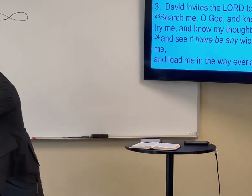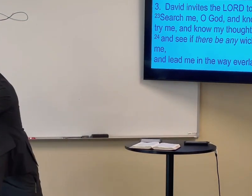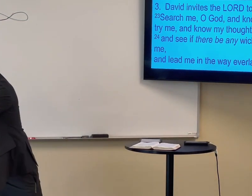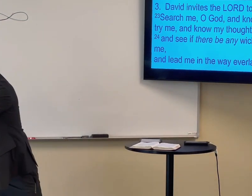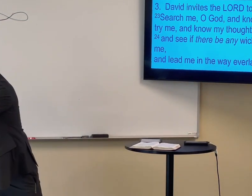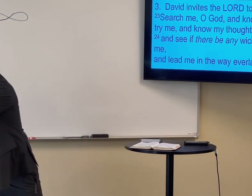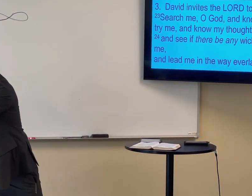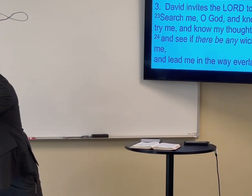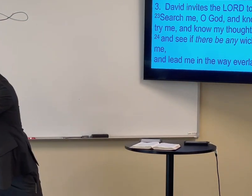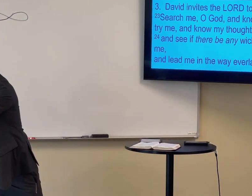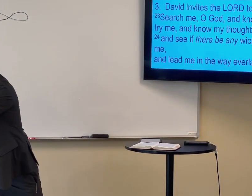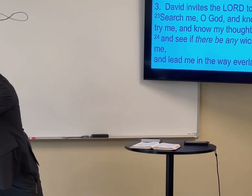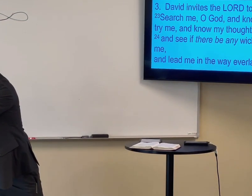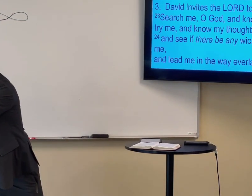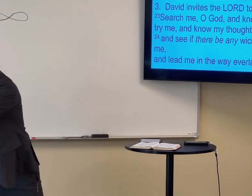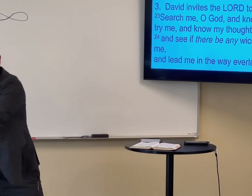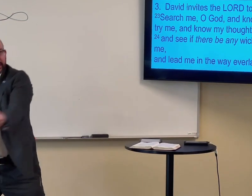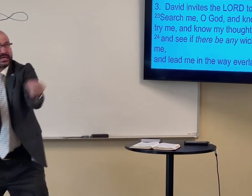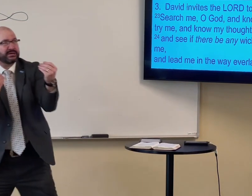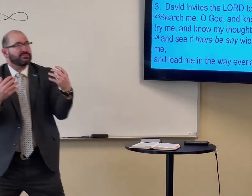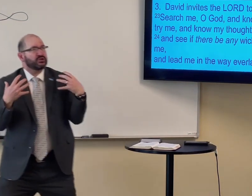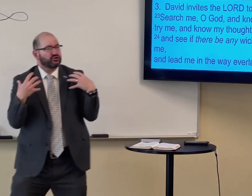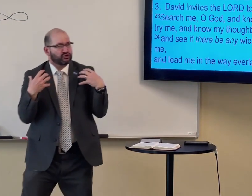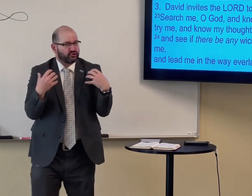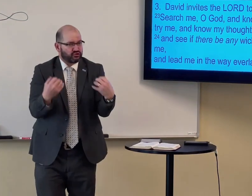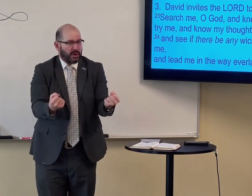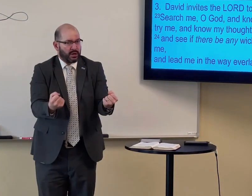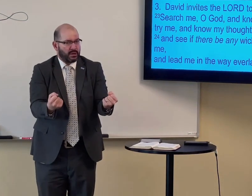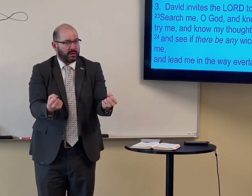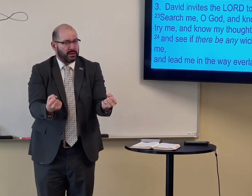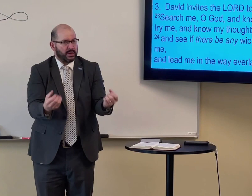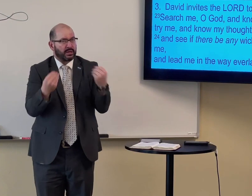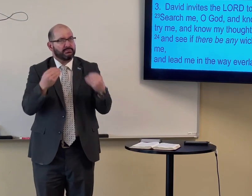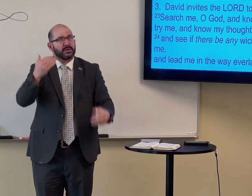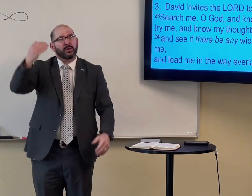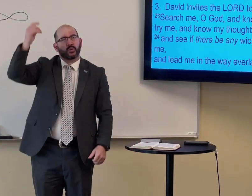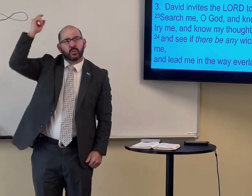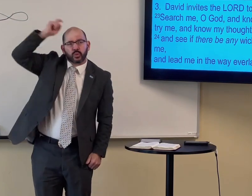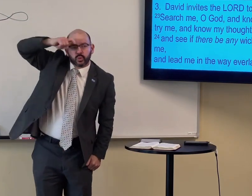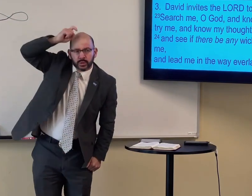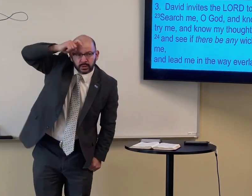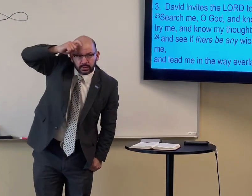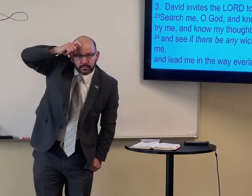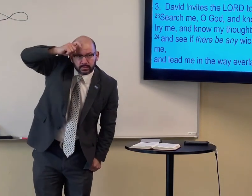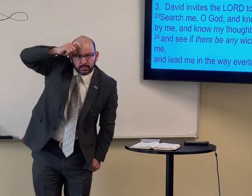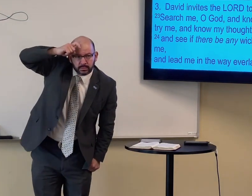And I'll follow close behind. Give me strength. Give me wisdom.